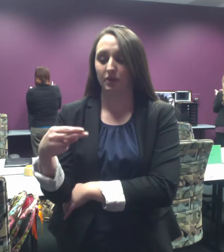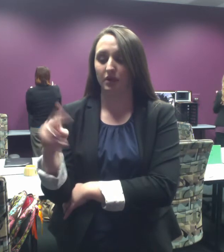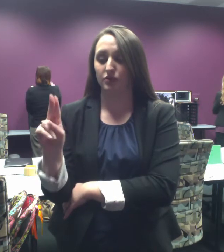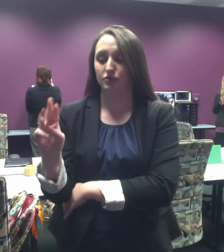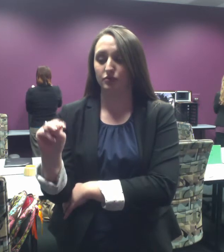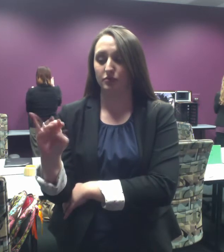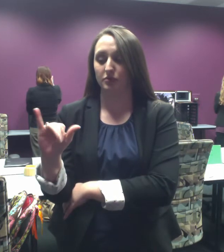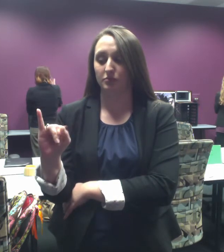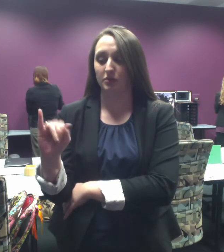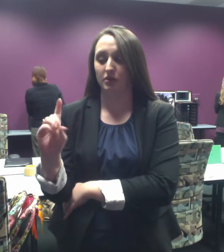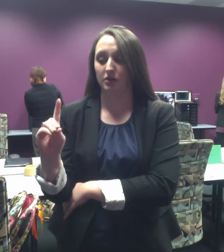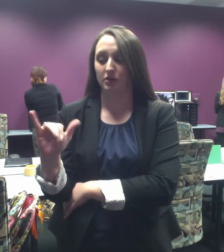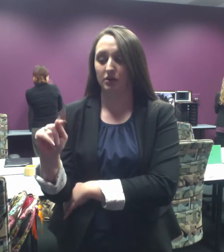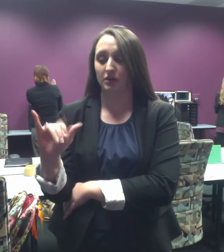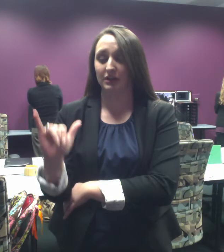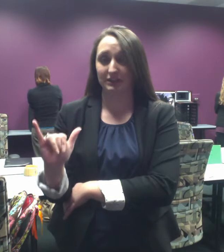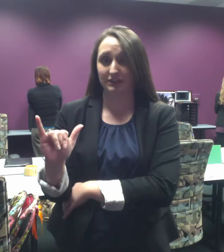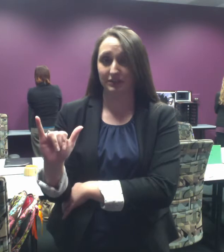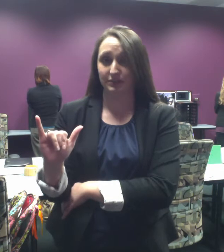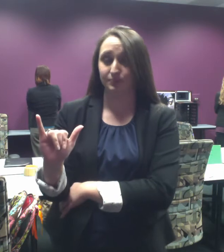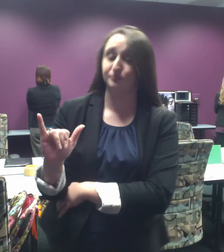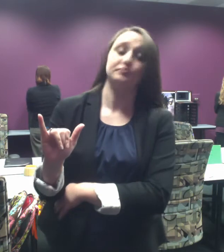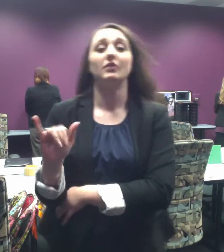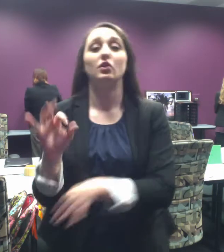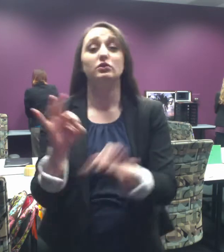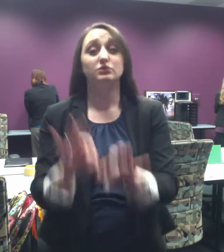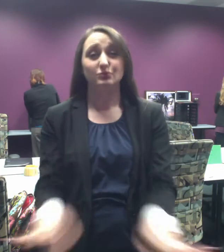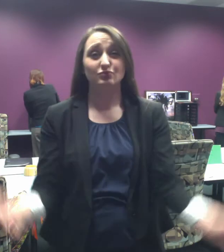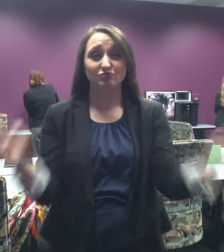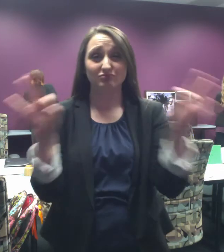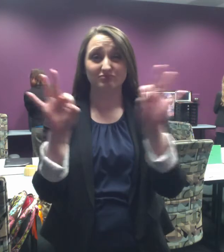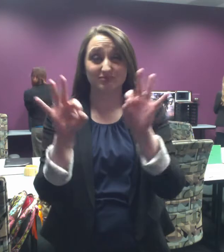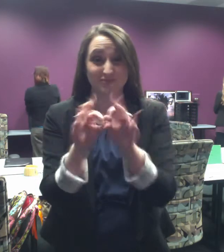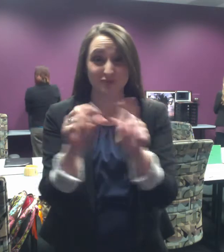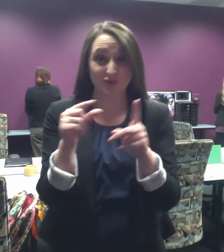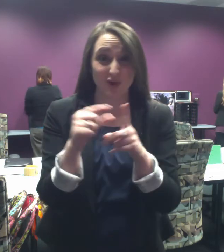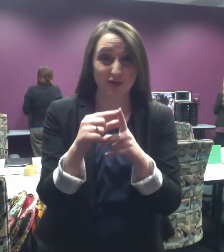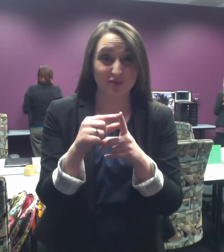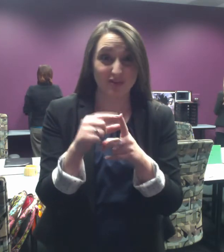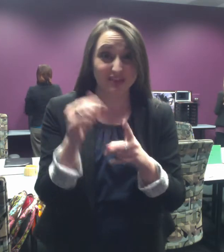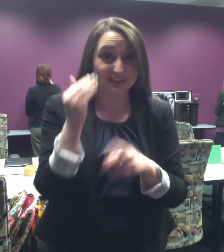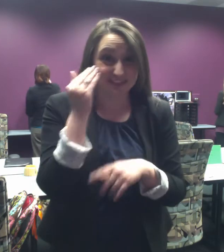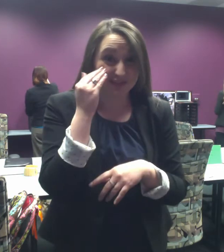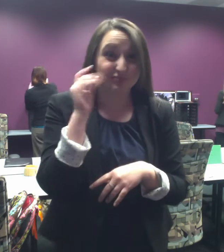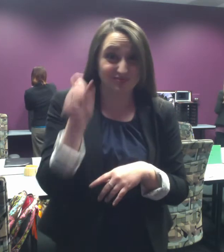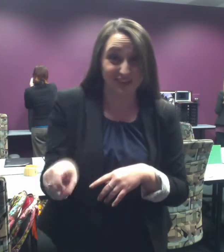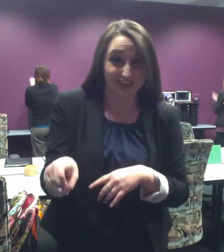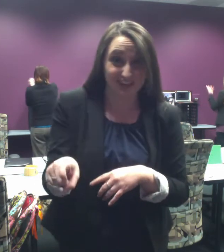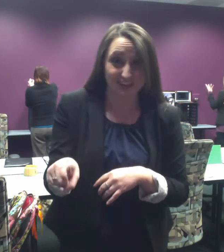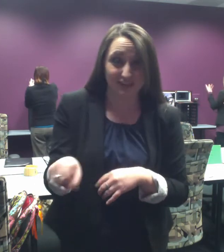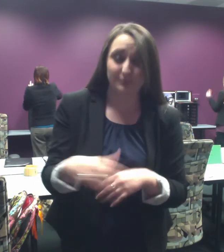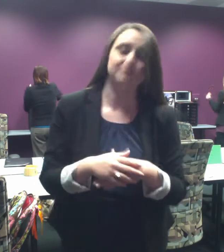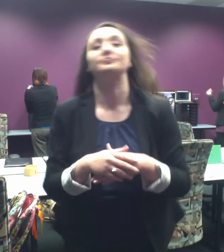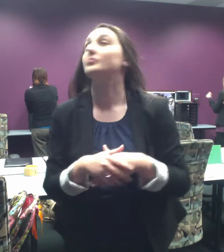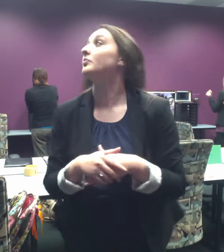it. And we're going to go through those words one at a time and make sure you understand each one of them. So copy it